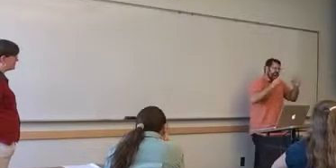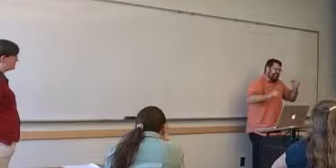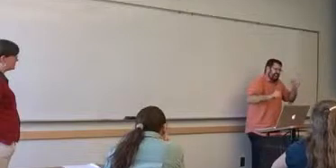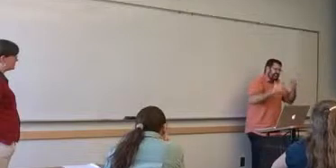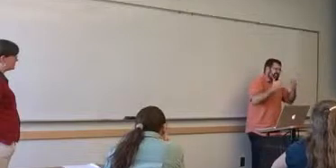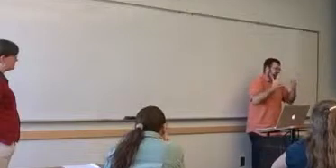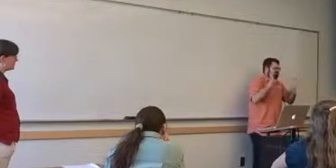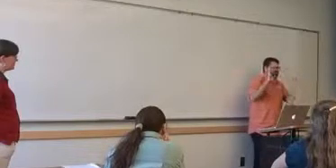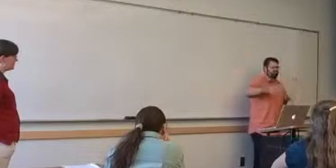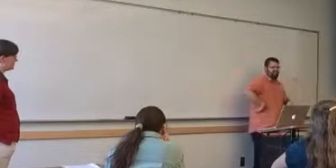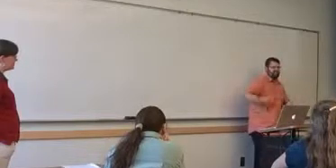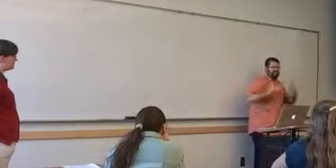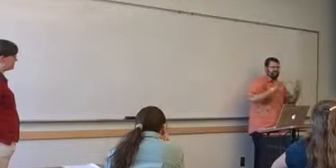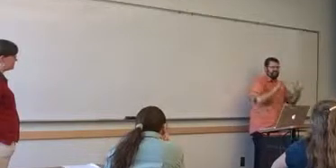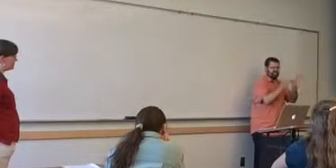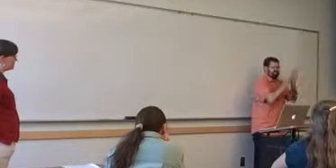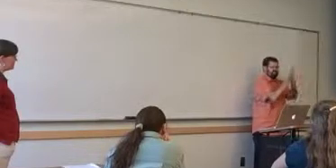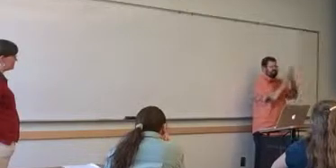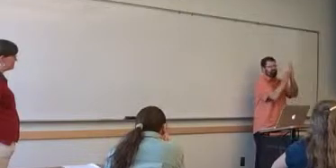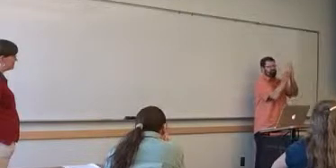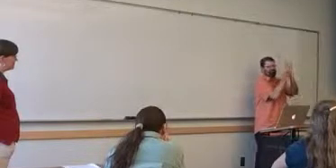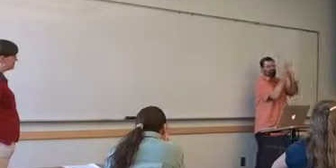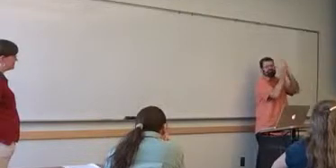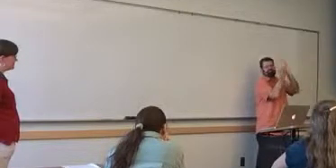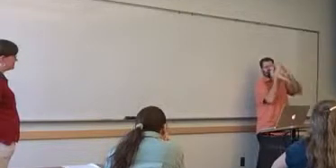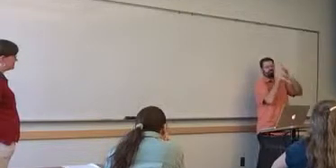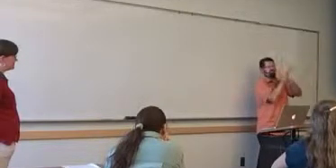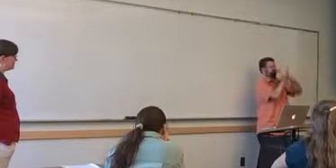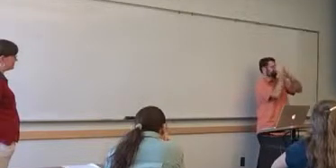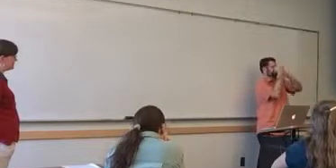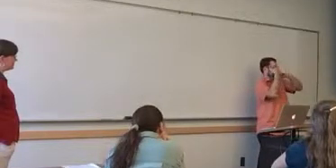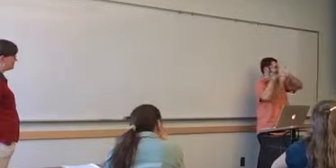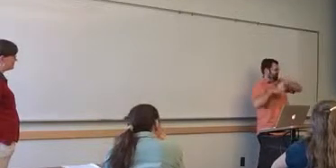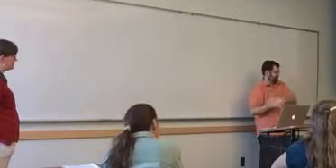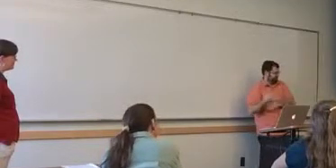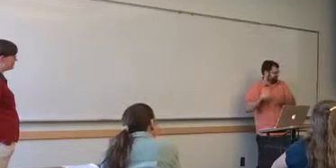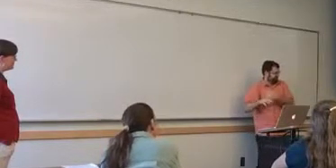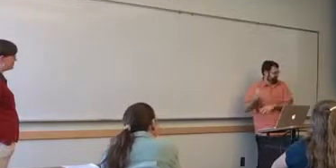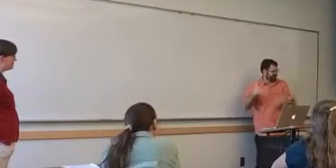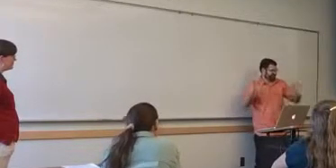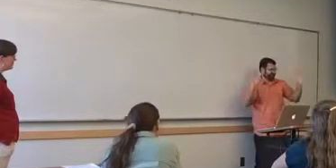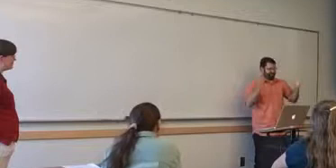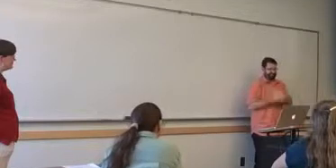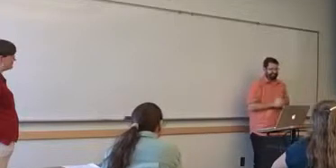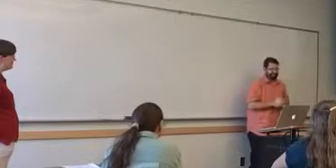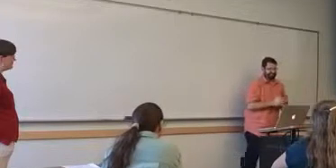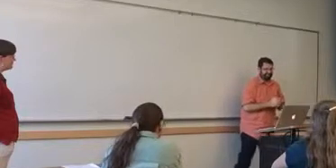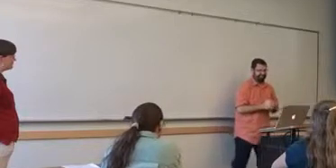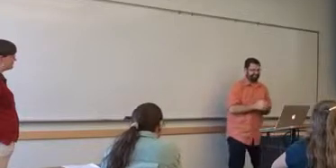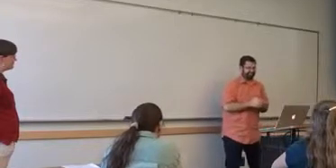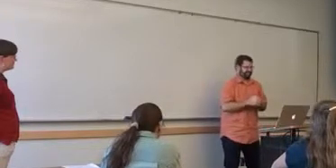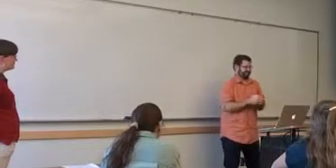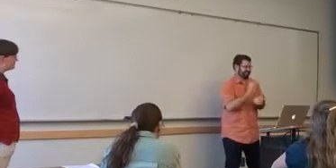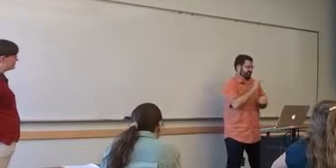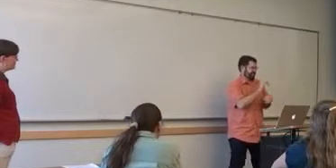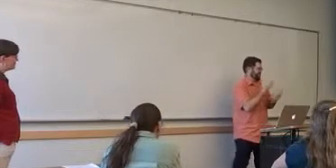it and they're screaming at each other and it's too late. It's already to the point where the boat topples over backwards, right?